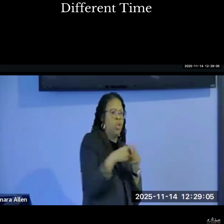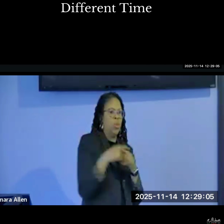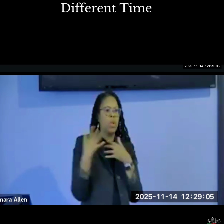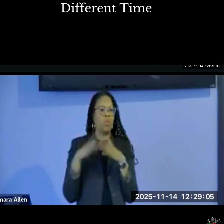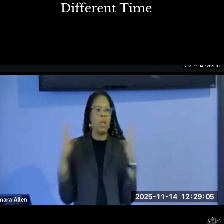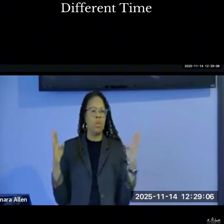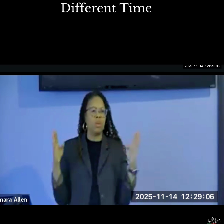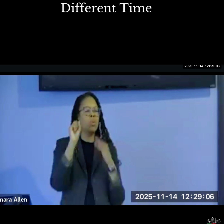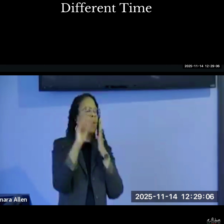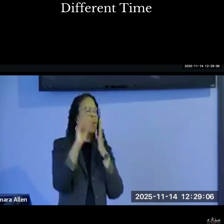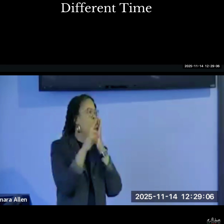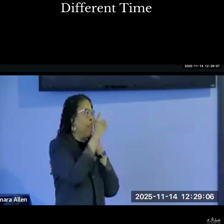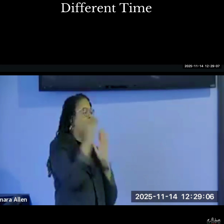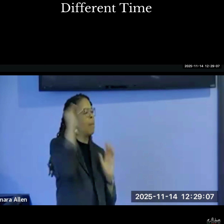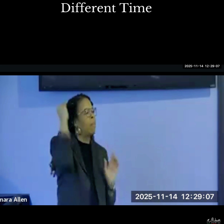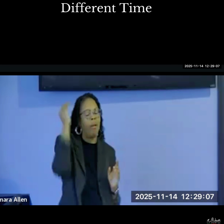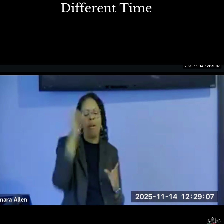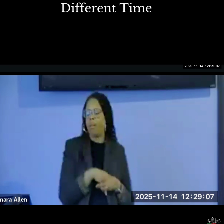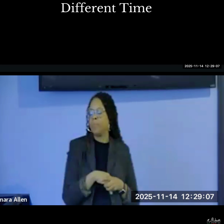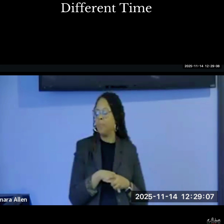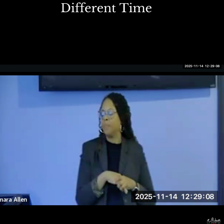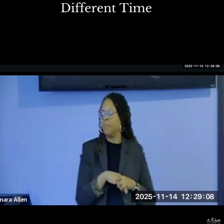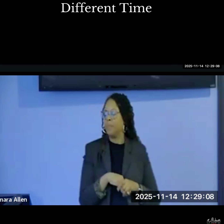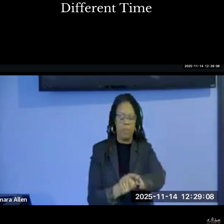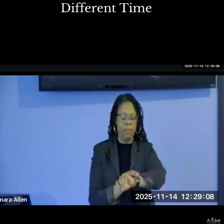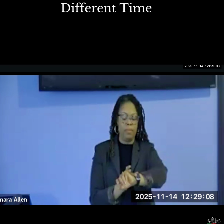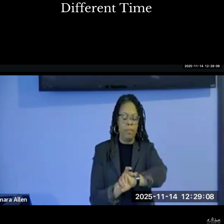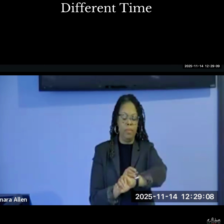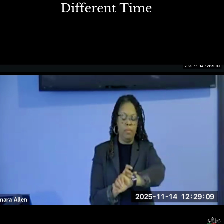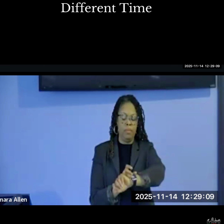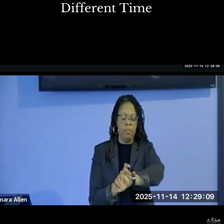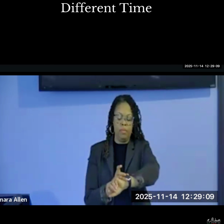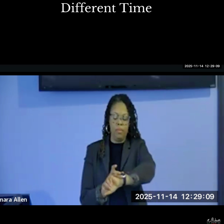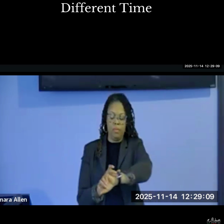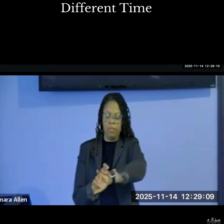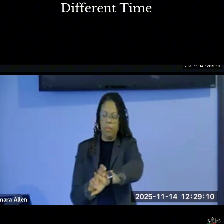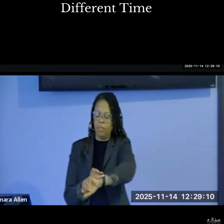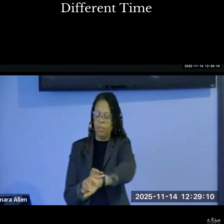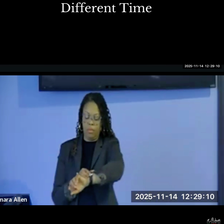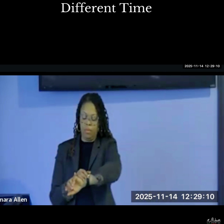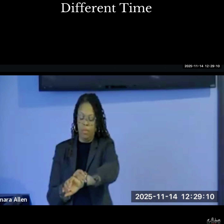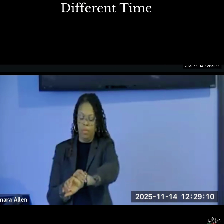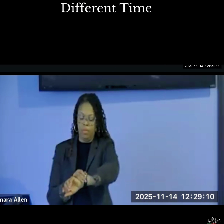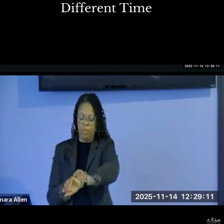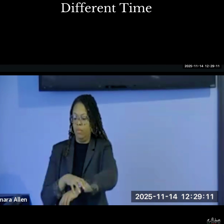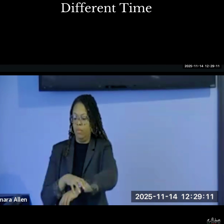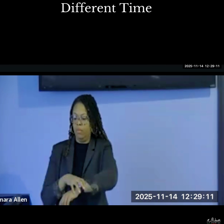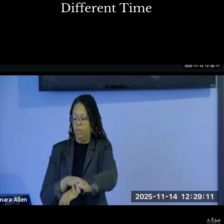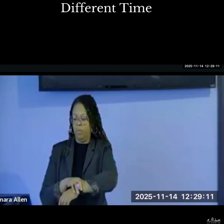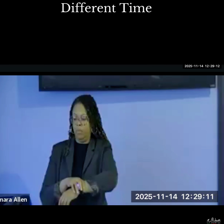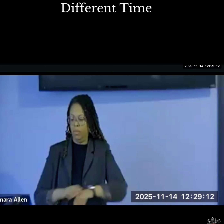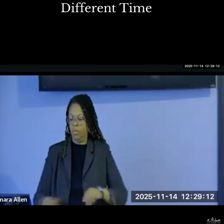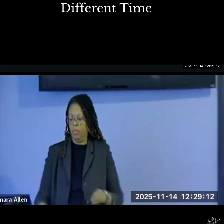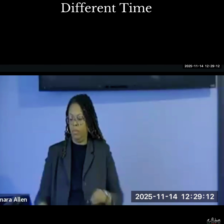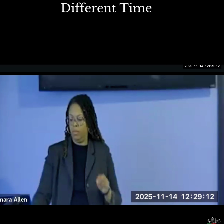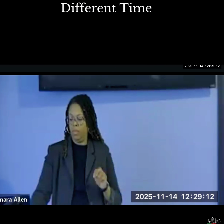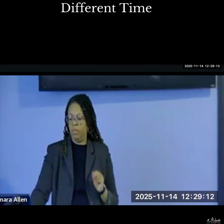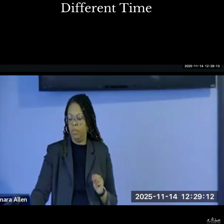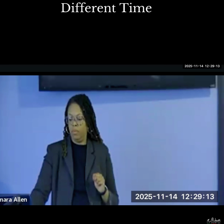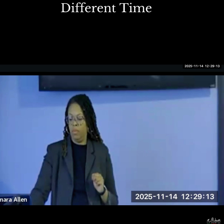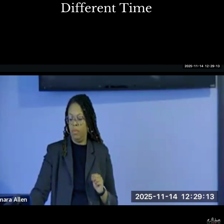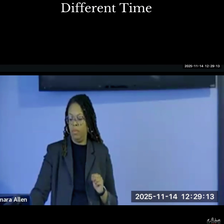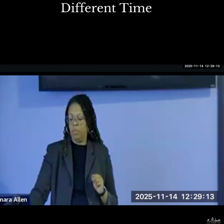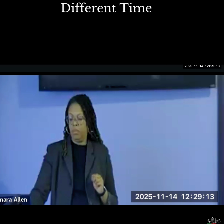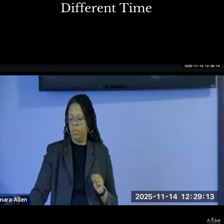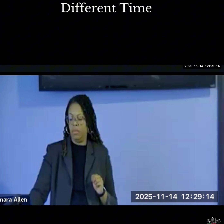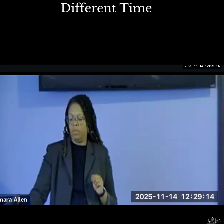some improvements, especially given the segregation period and desegregation period in the educational system, but